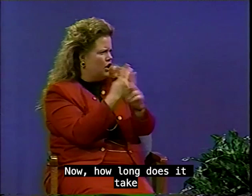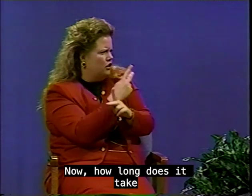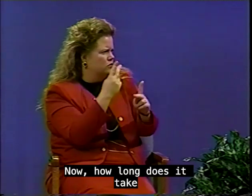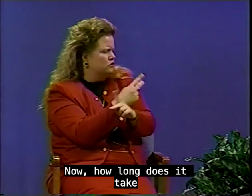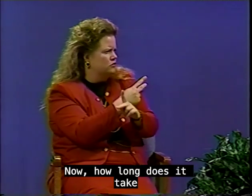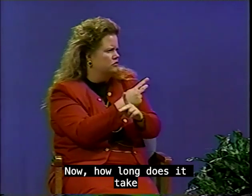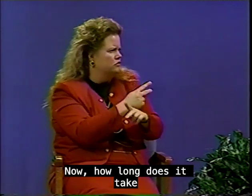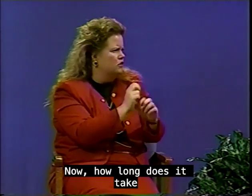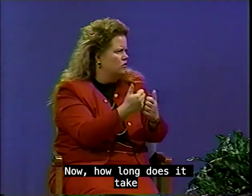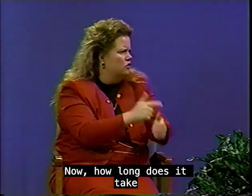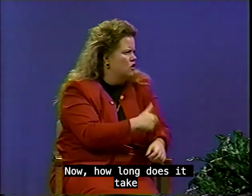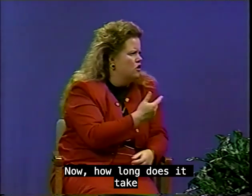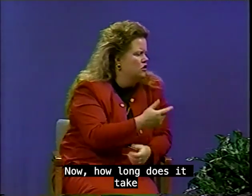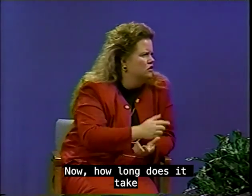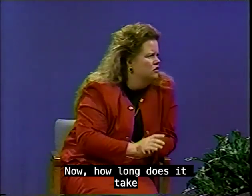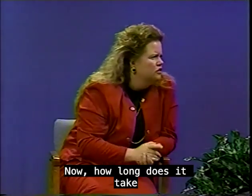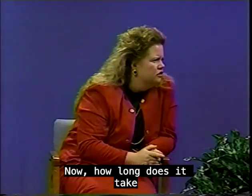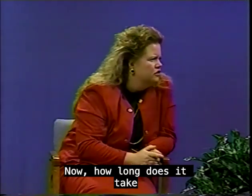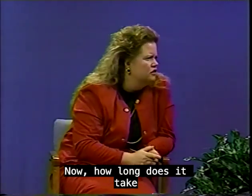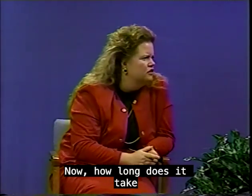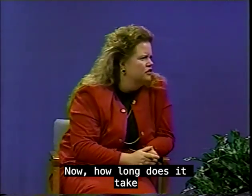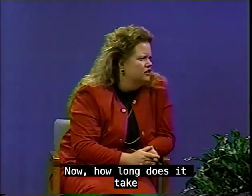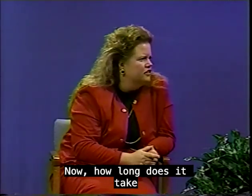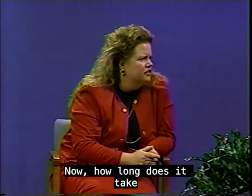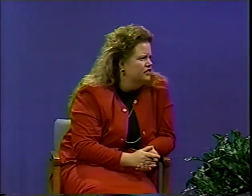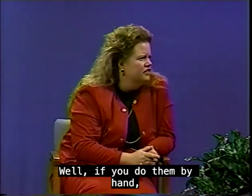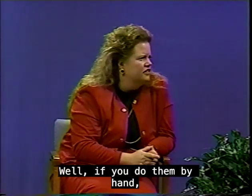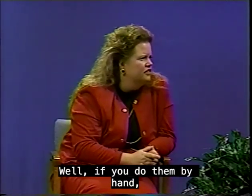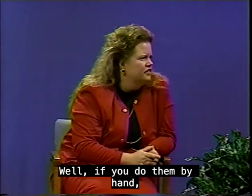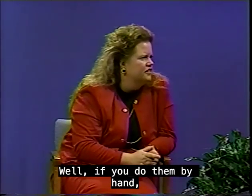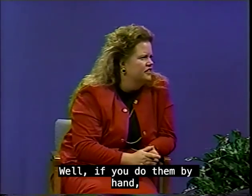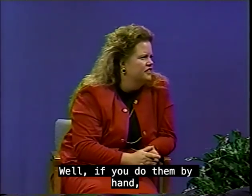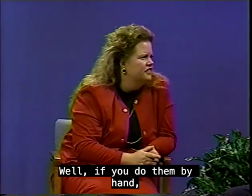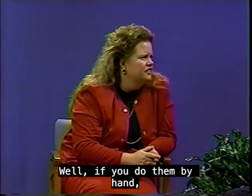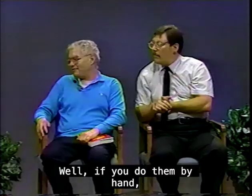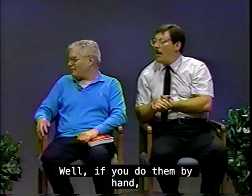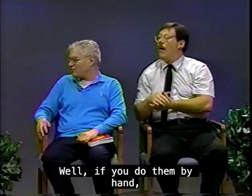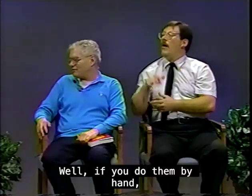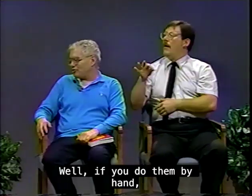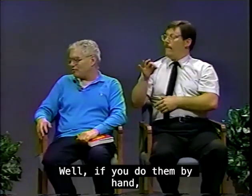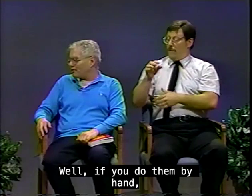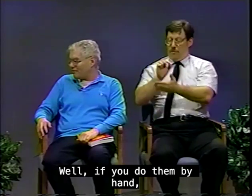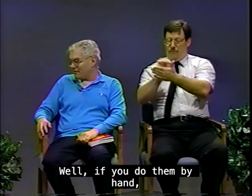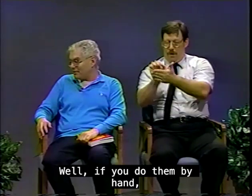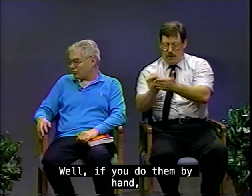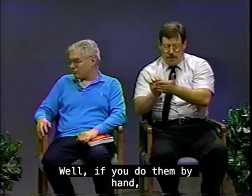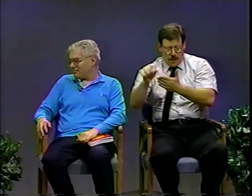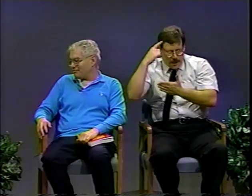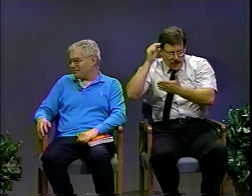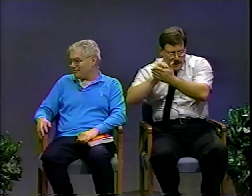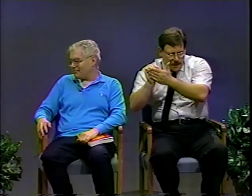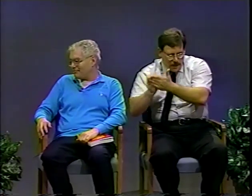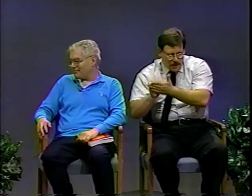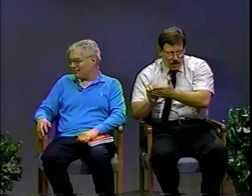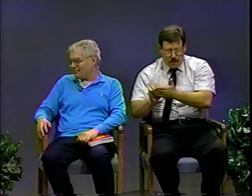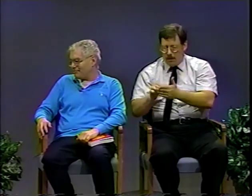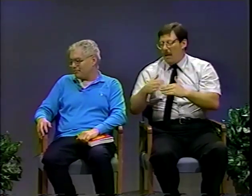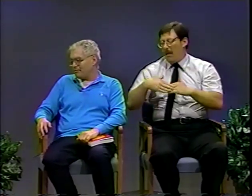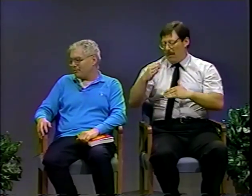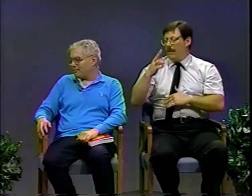Now, how long does it take to do these computations? Well, if you do them by hand, it takes at least 45 minutes.